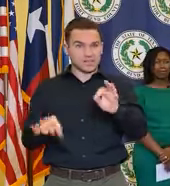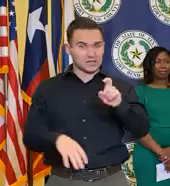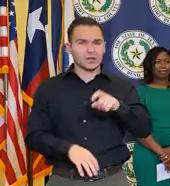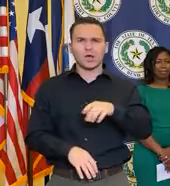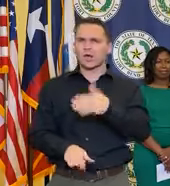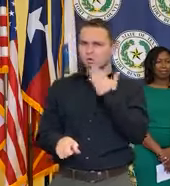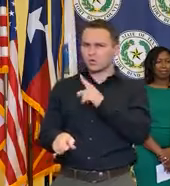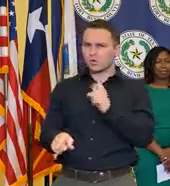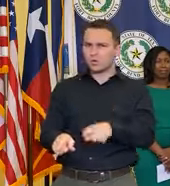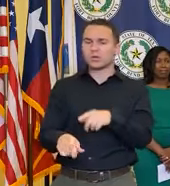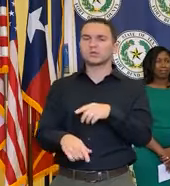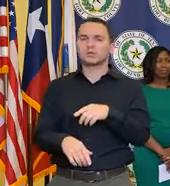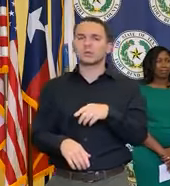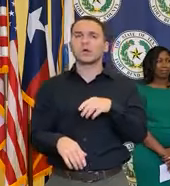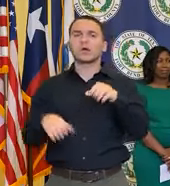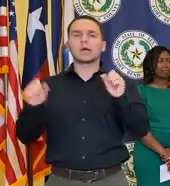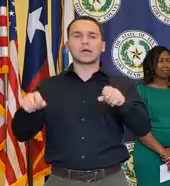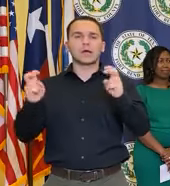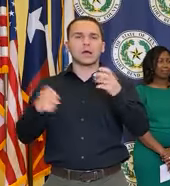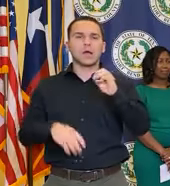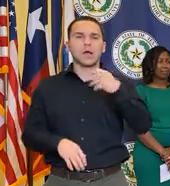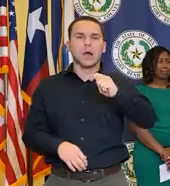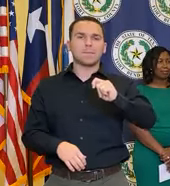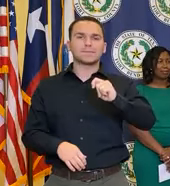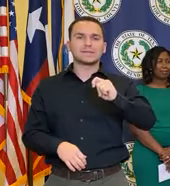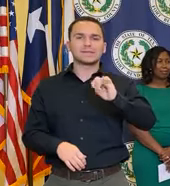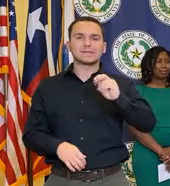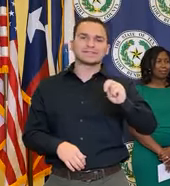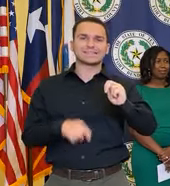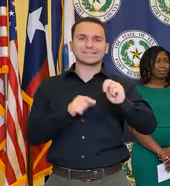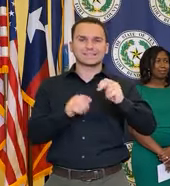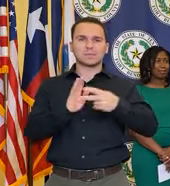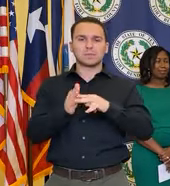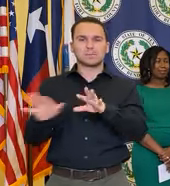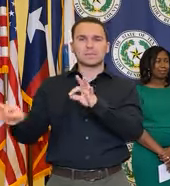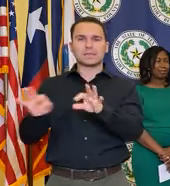Thank you. You can opt in or opt out of notifications.